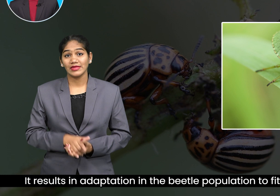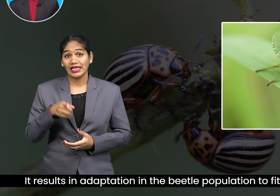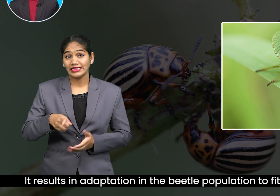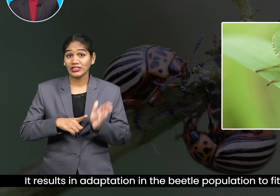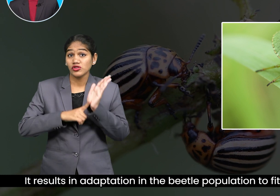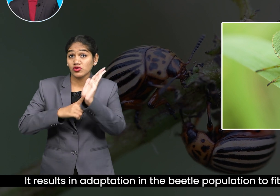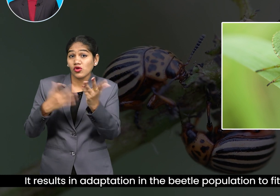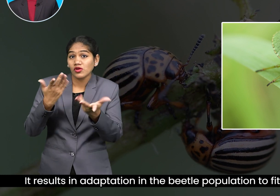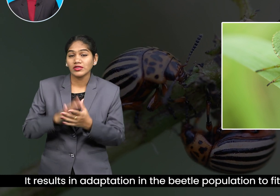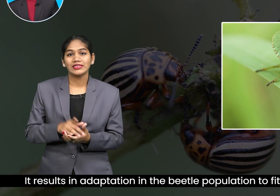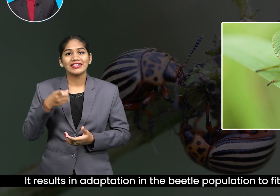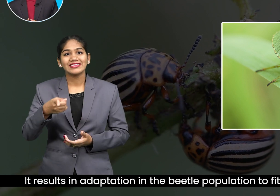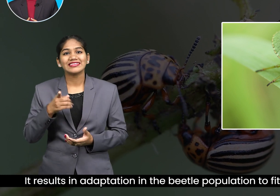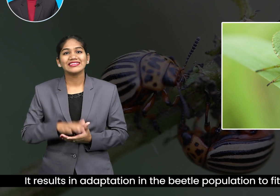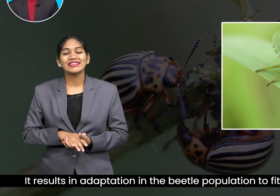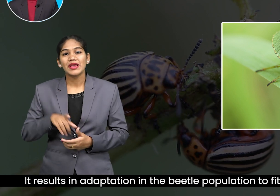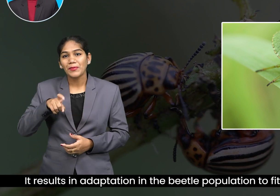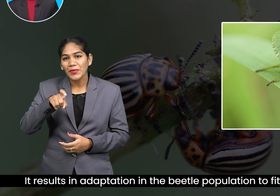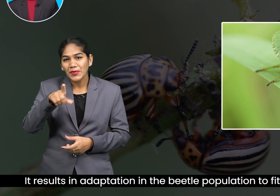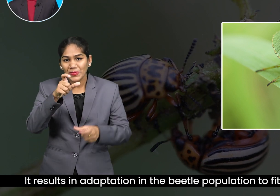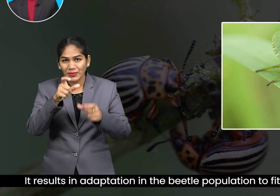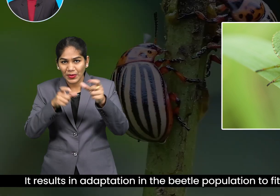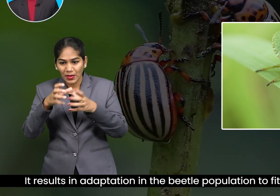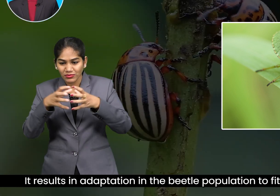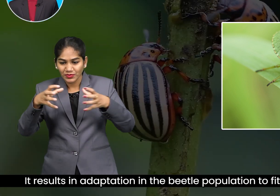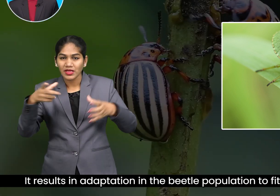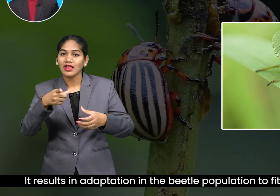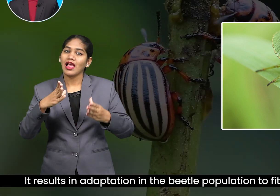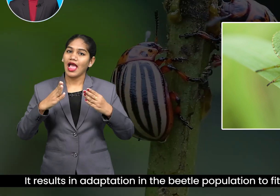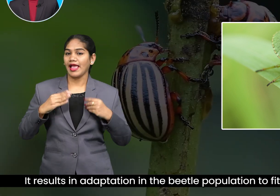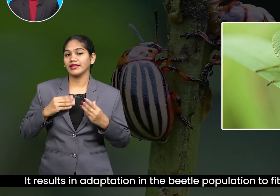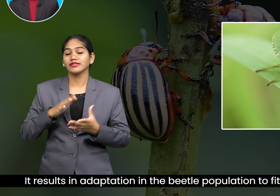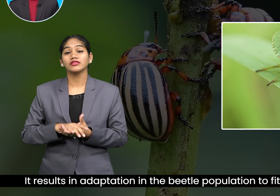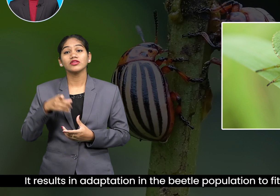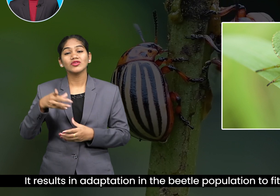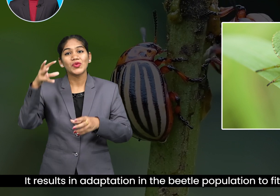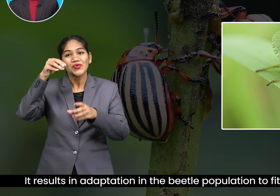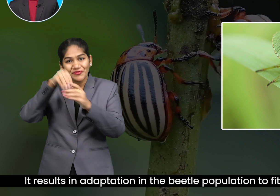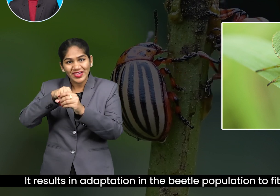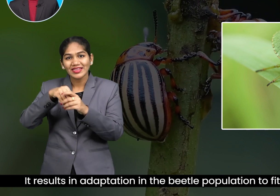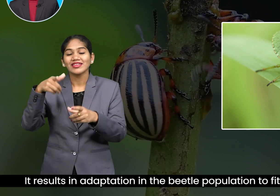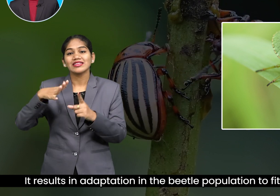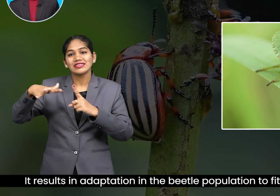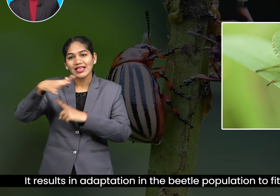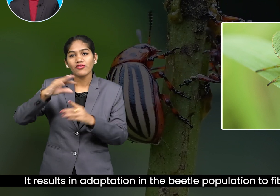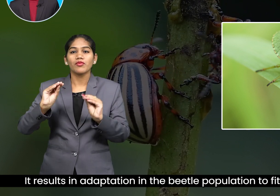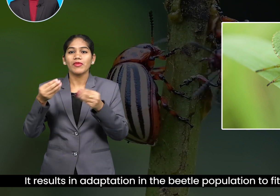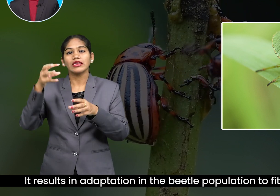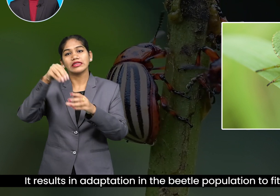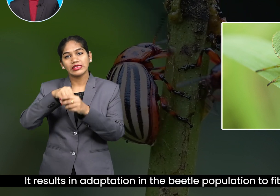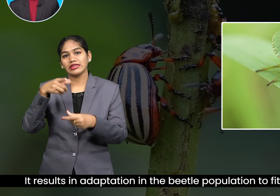It results in adaptation in the beetle population to fit in their environment better.